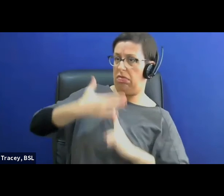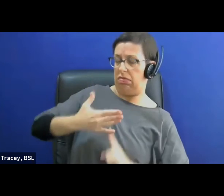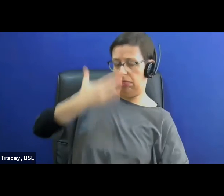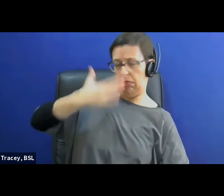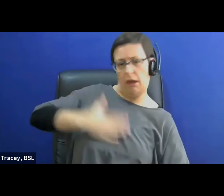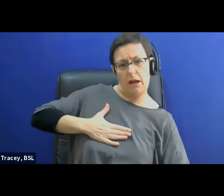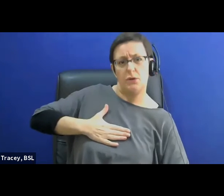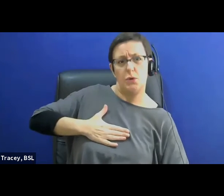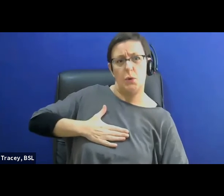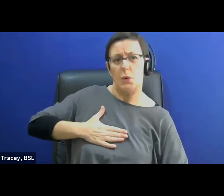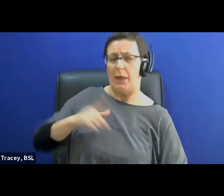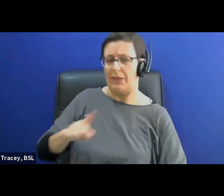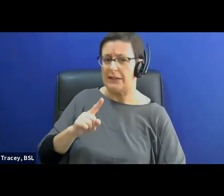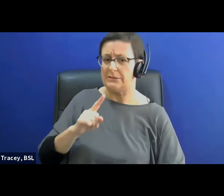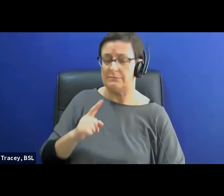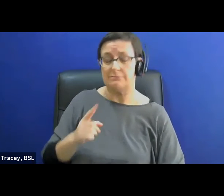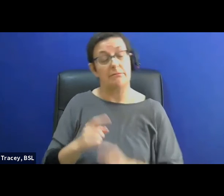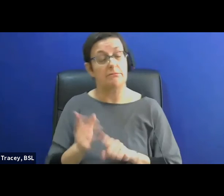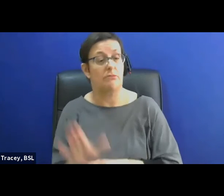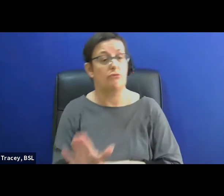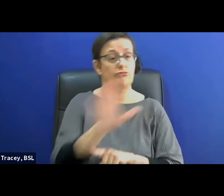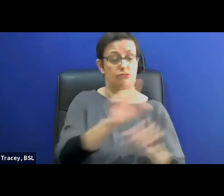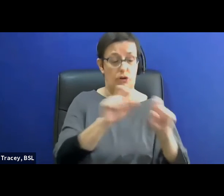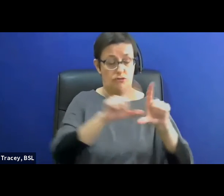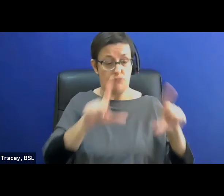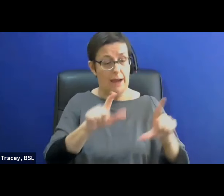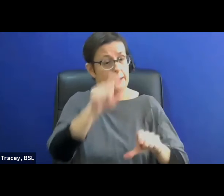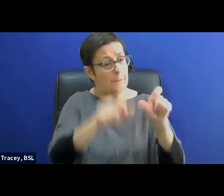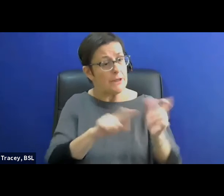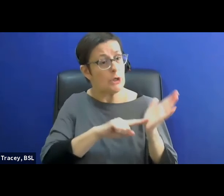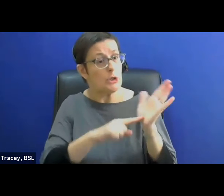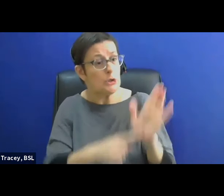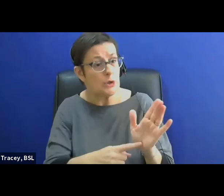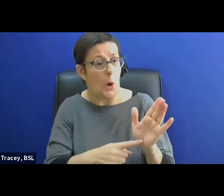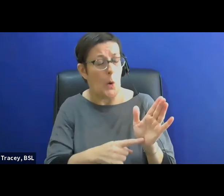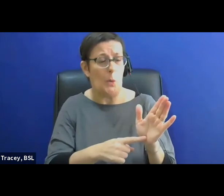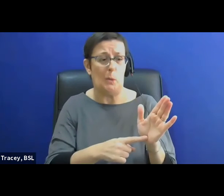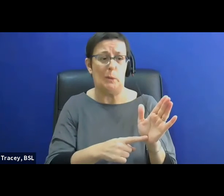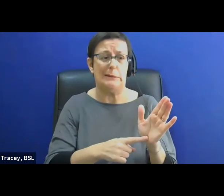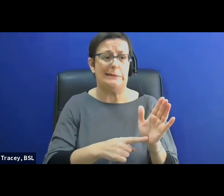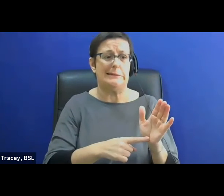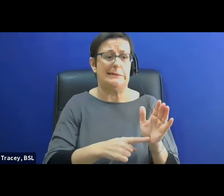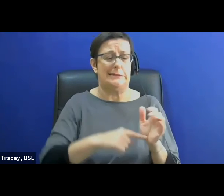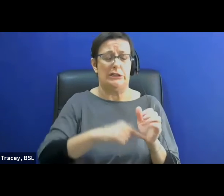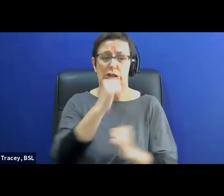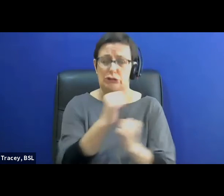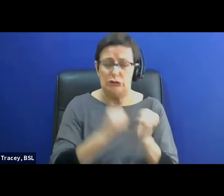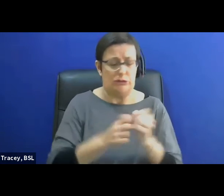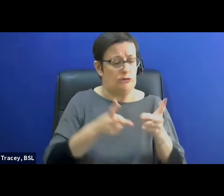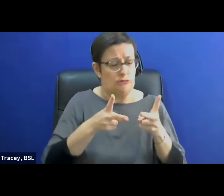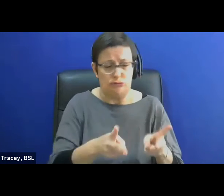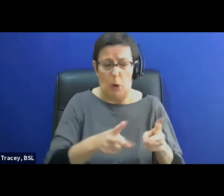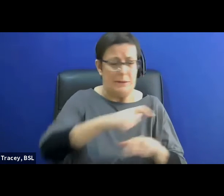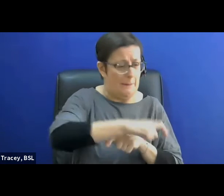design. In the image on the right, our participant is showing how the poor state of infrastructure, in this case roads and